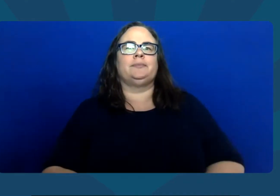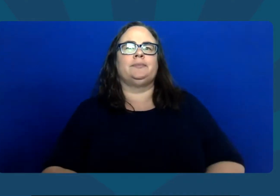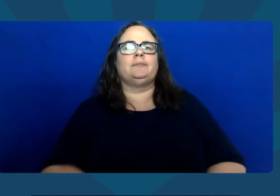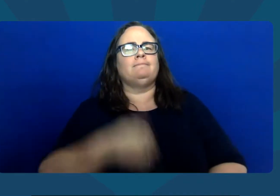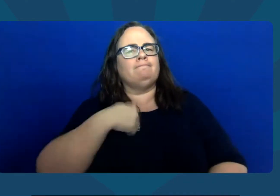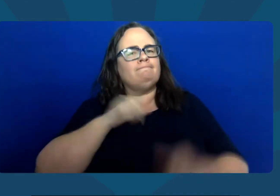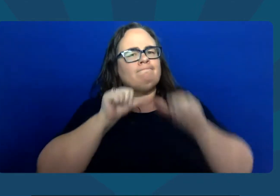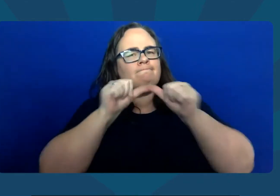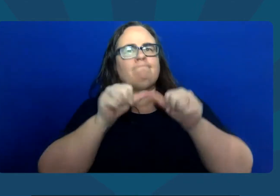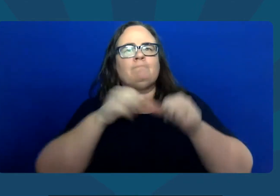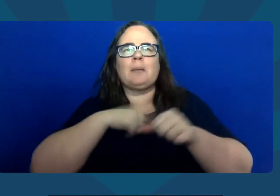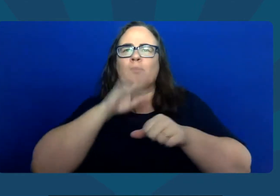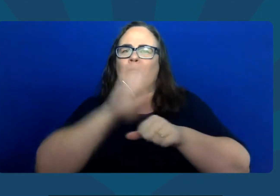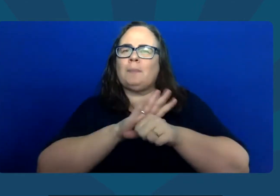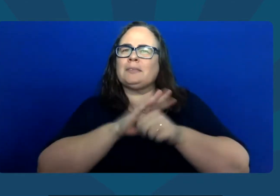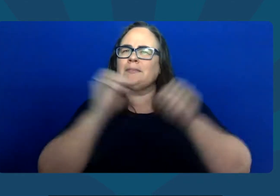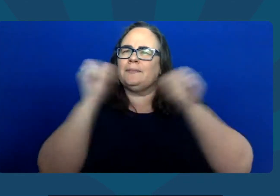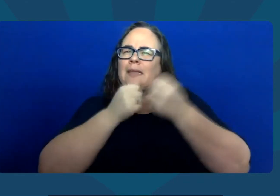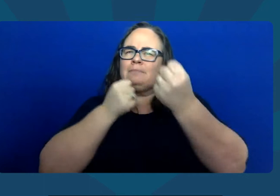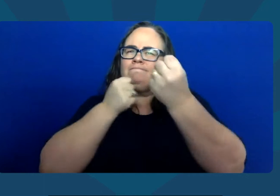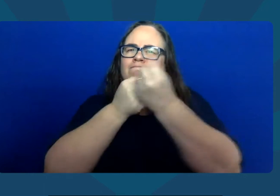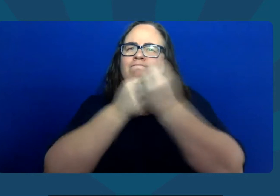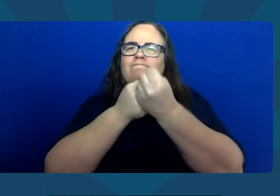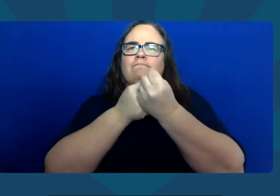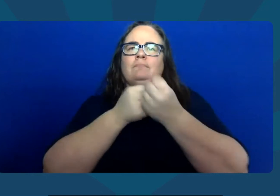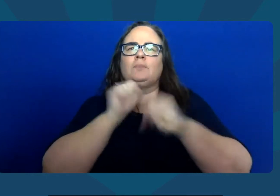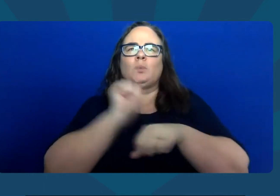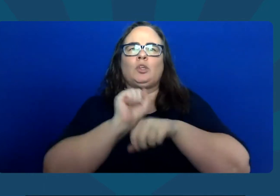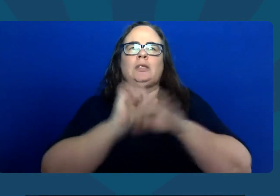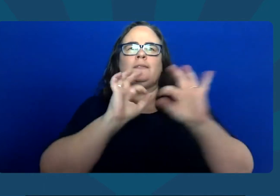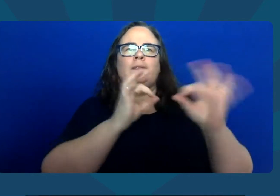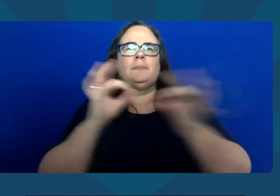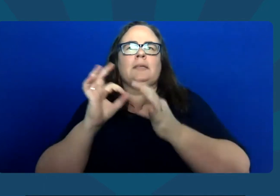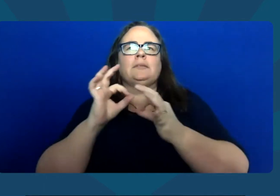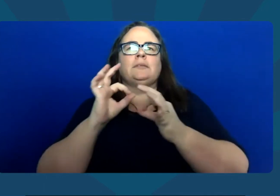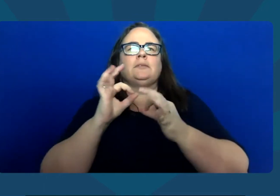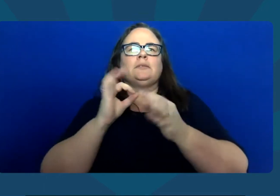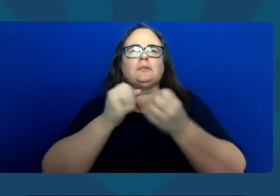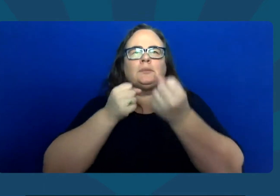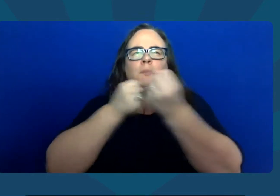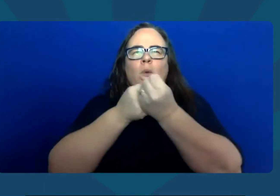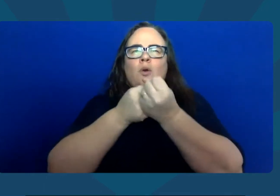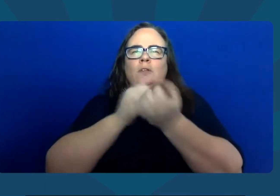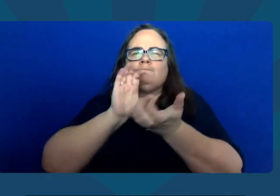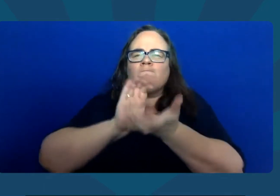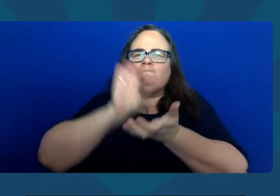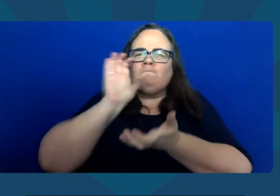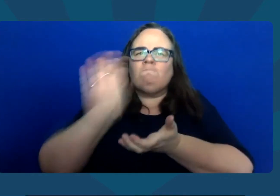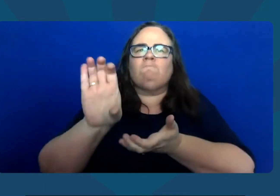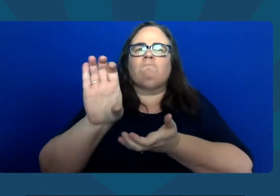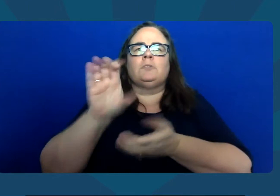Representatives. I have kept my promise to fight for our working families and